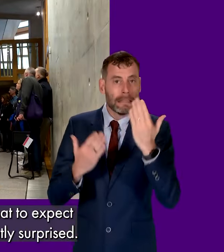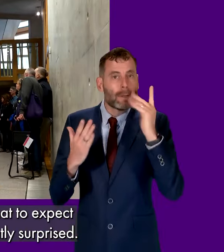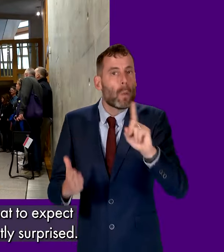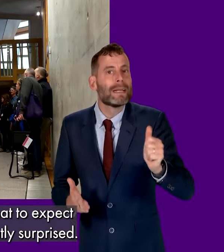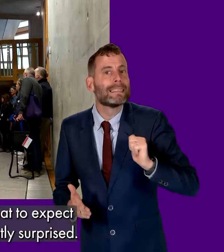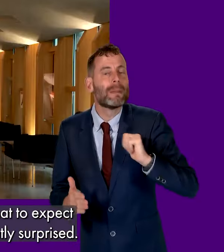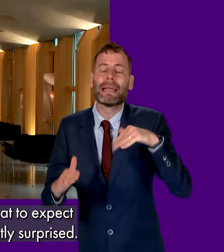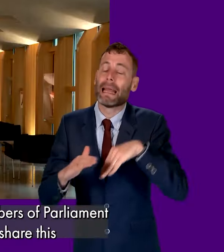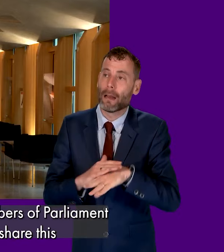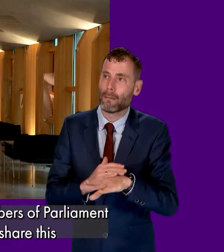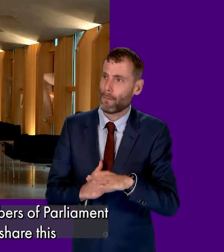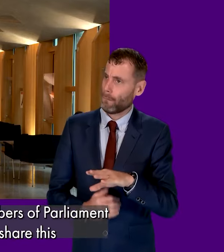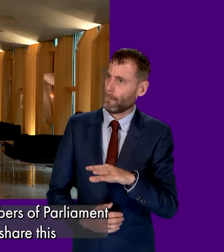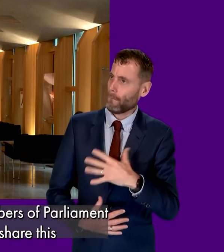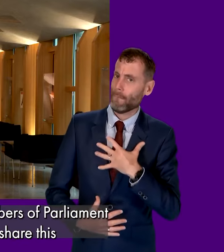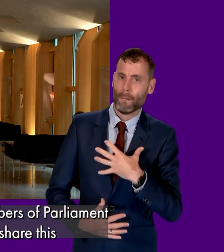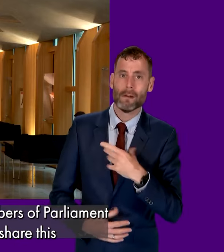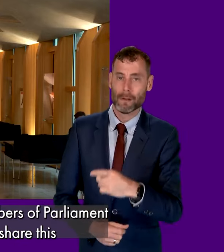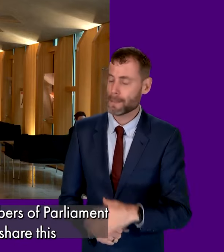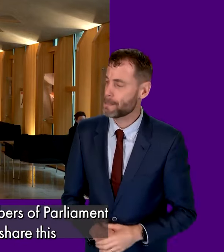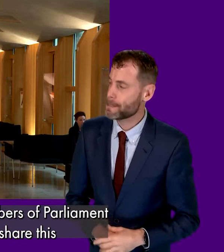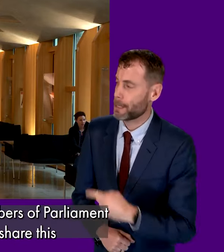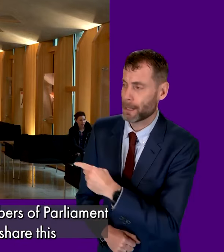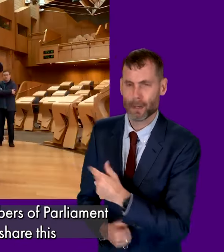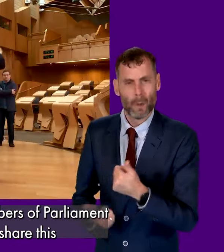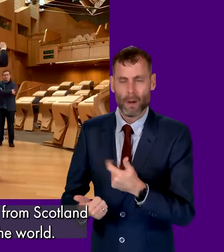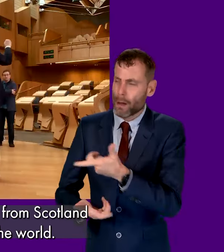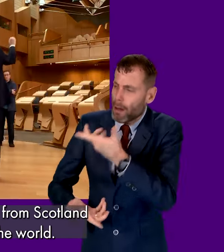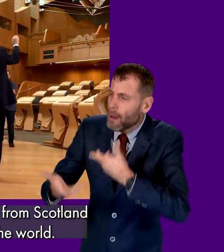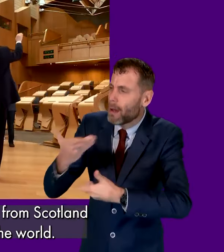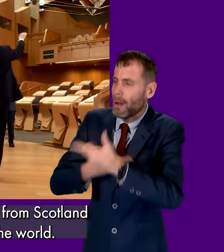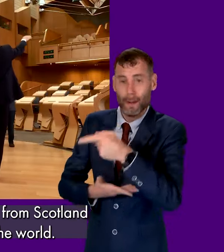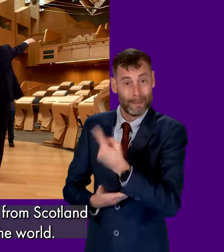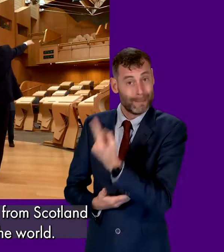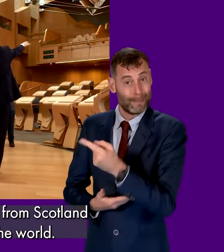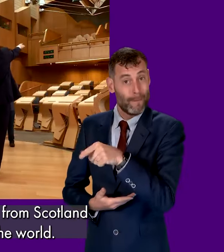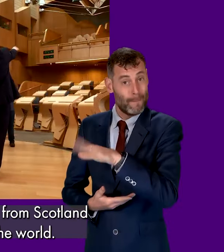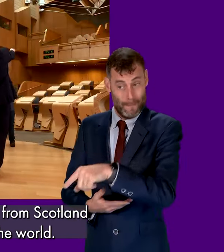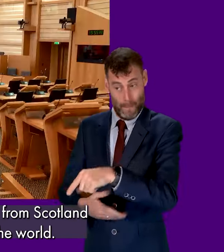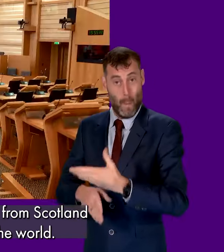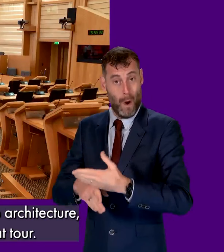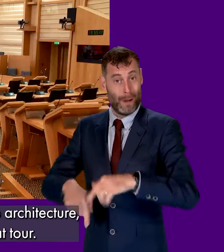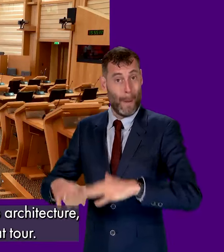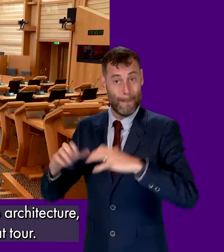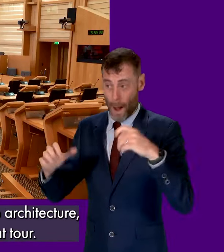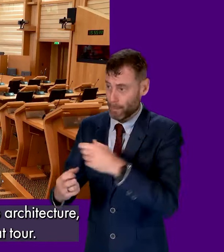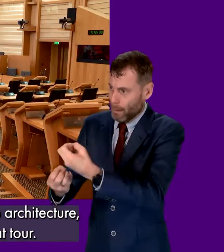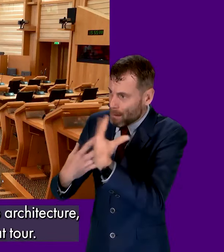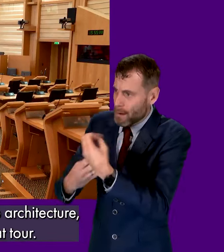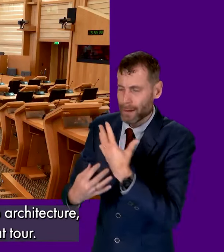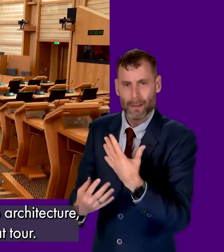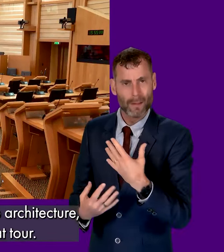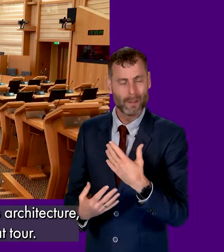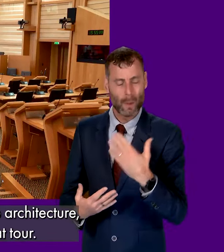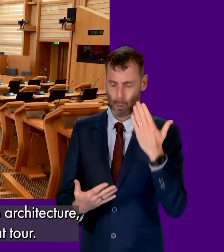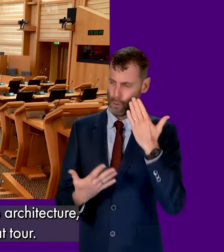surprised. Certainly for the members of Parliament to be able to share this with all the people from Scotland and around the world. Very, very unique architecture